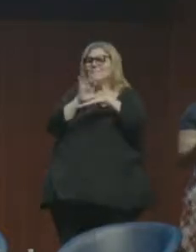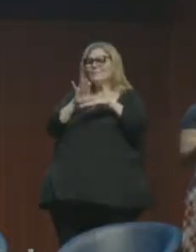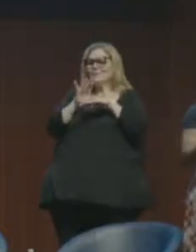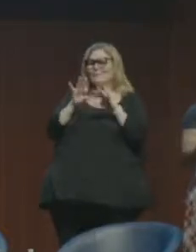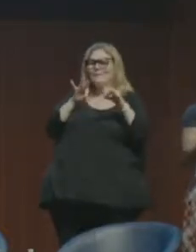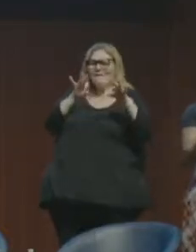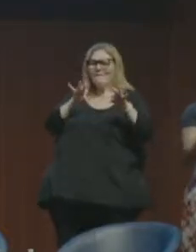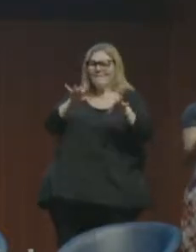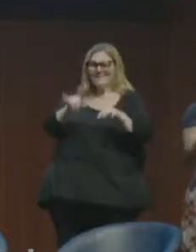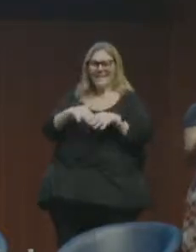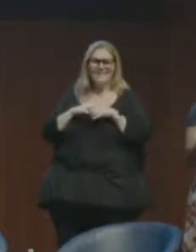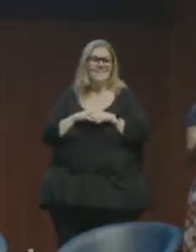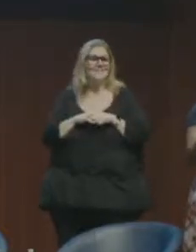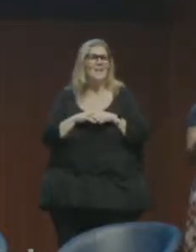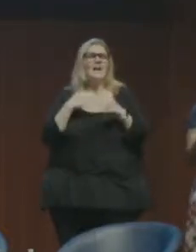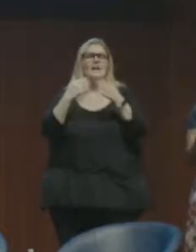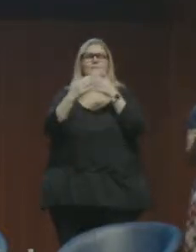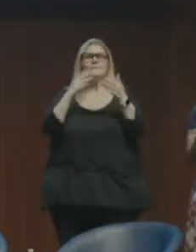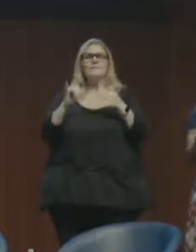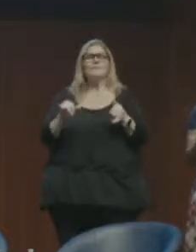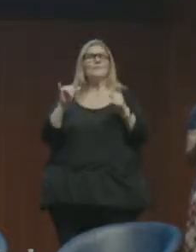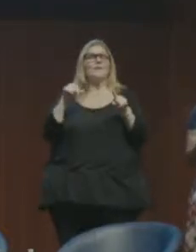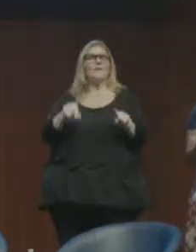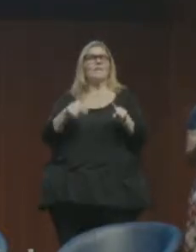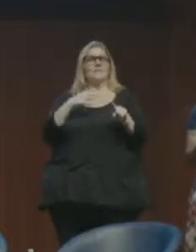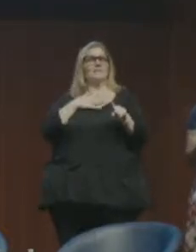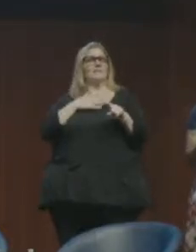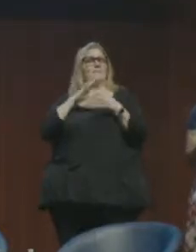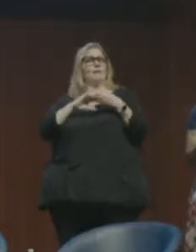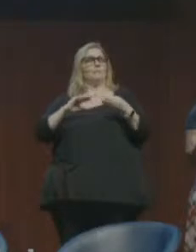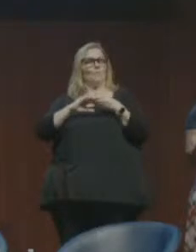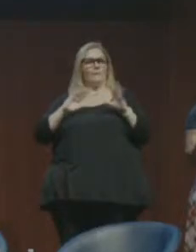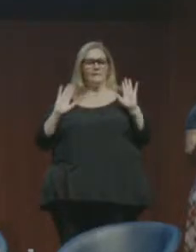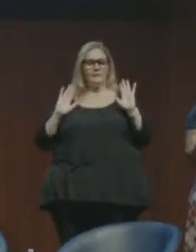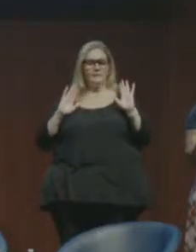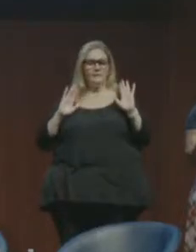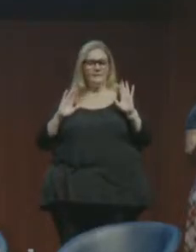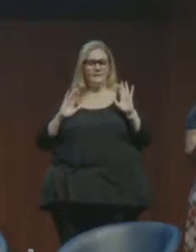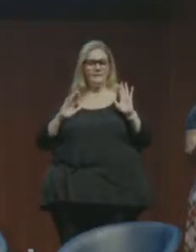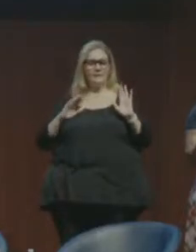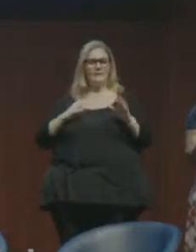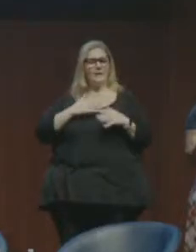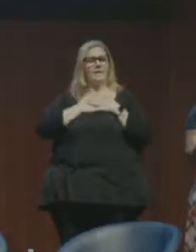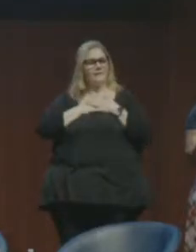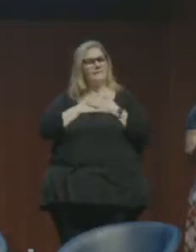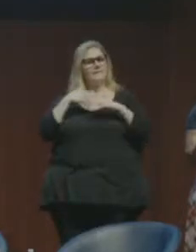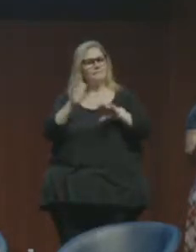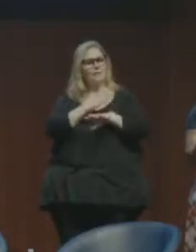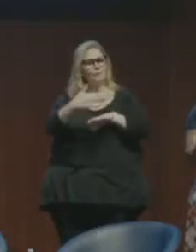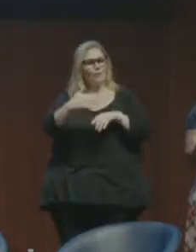cadence. Anyhow, this is my story, and this is my song.